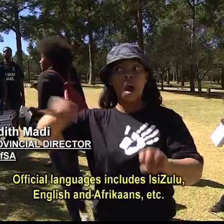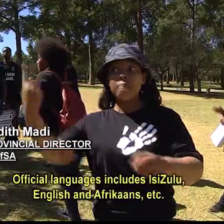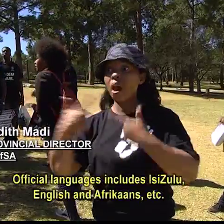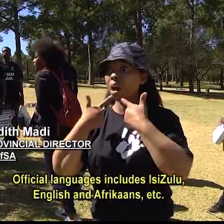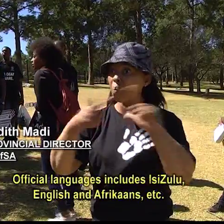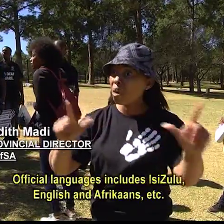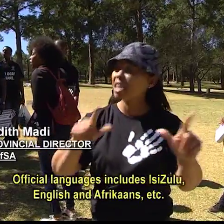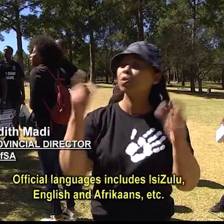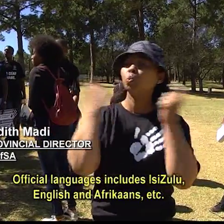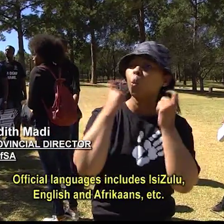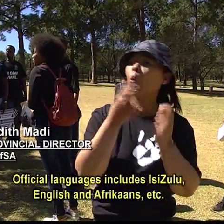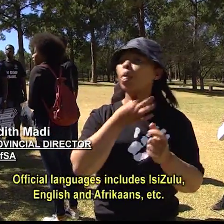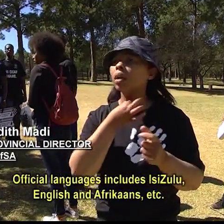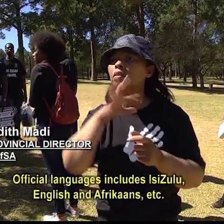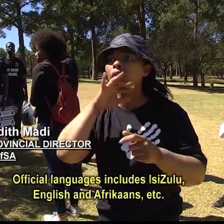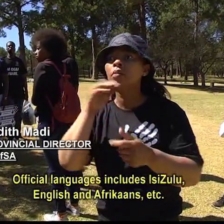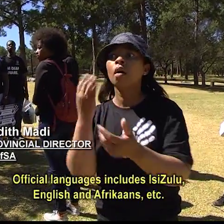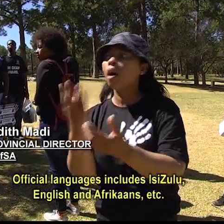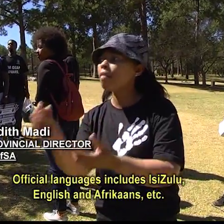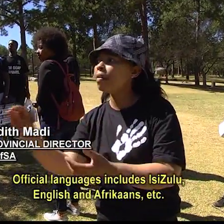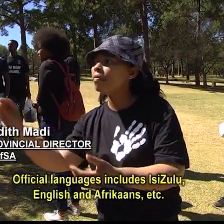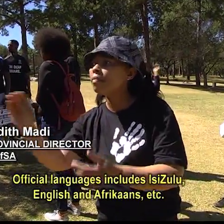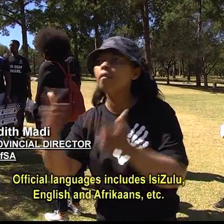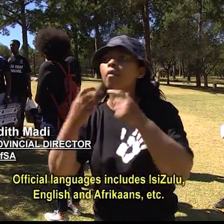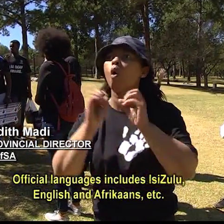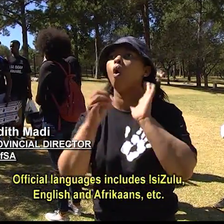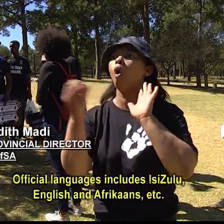Official languages includes isiZulu, English and Afrikaans, etc.